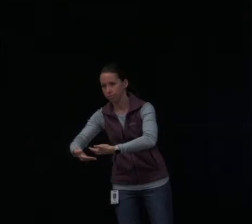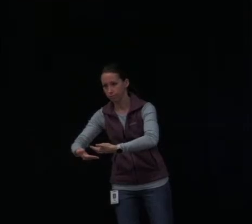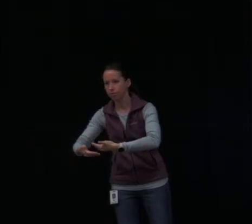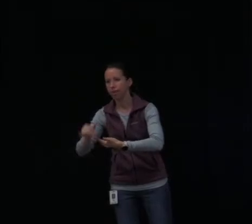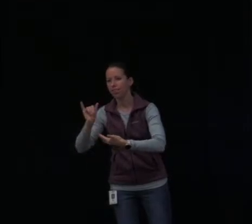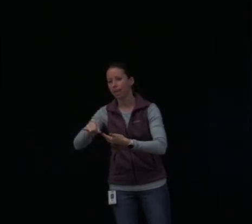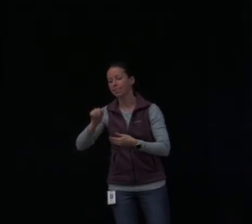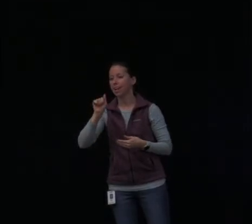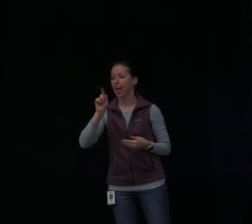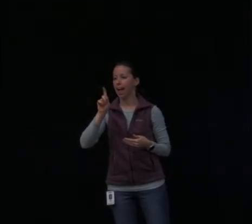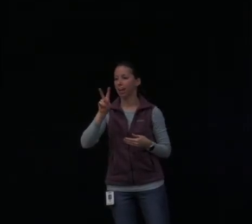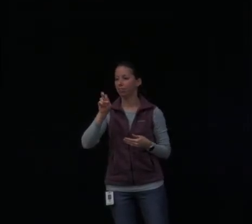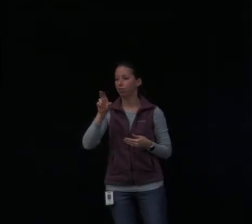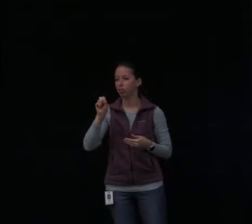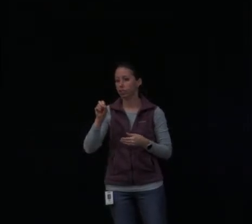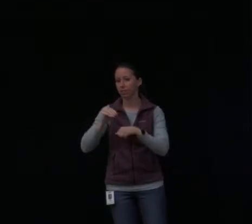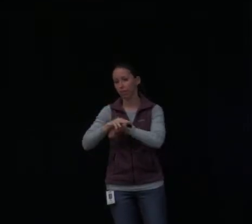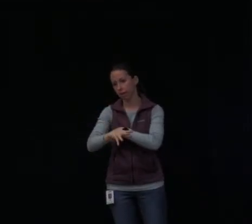statement.